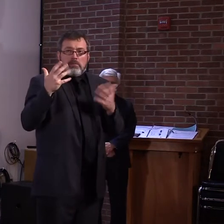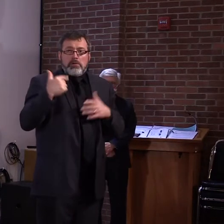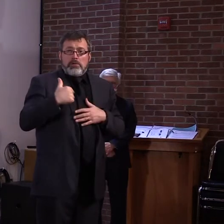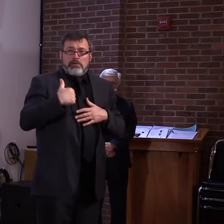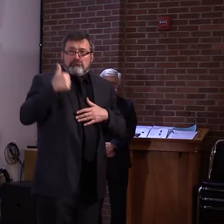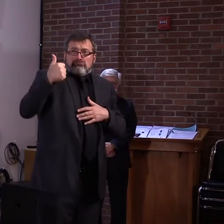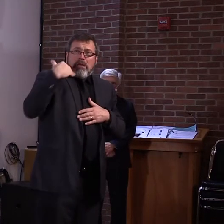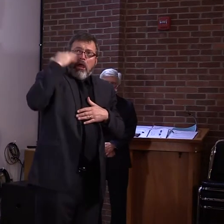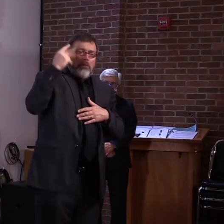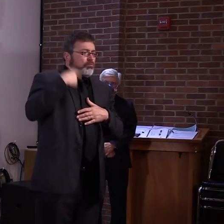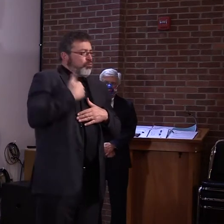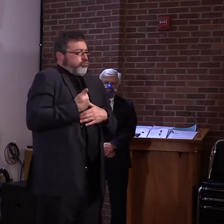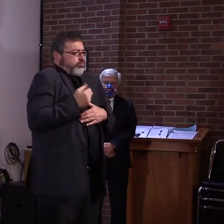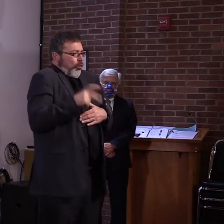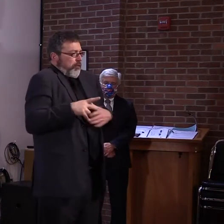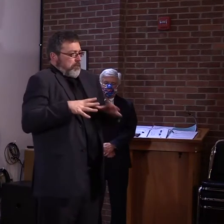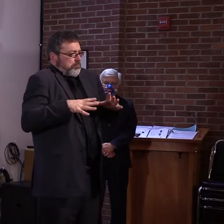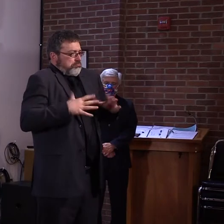leave it at that.